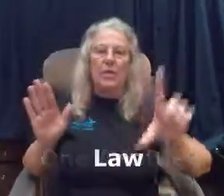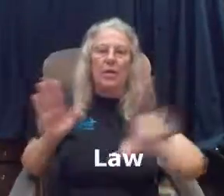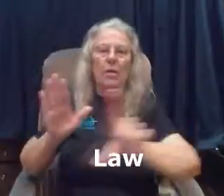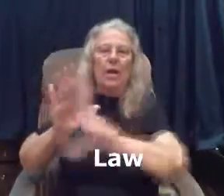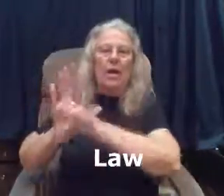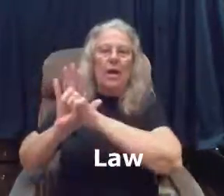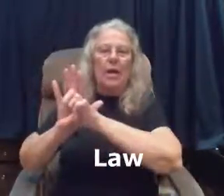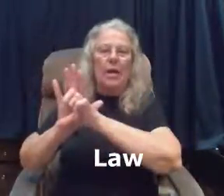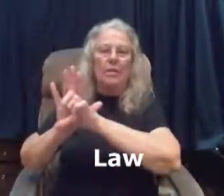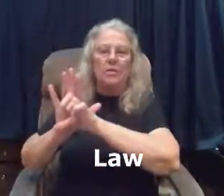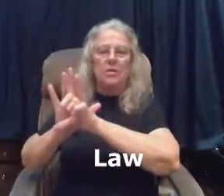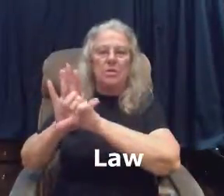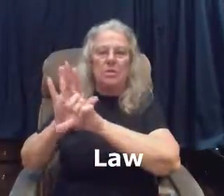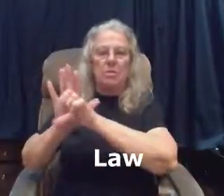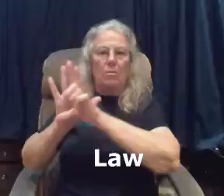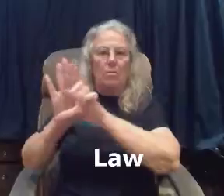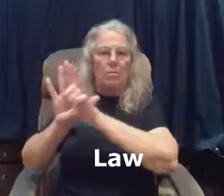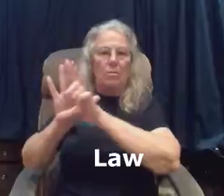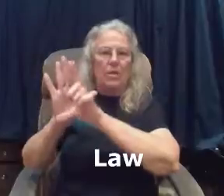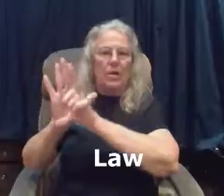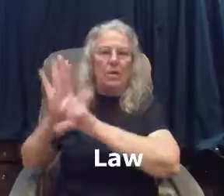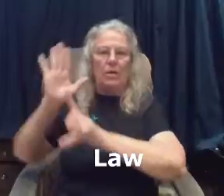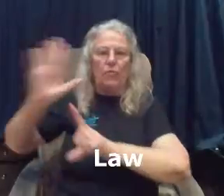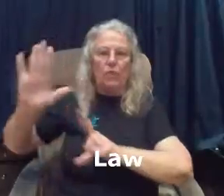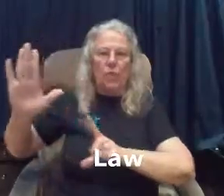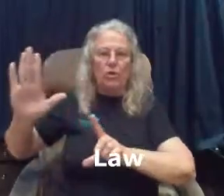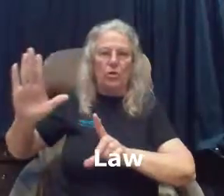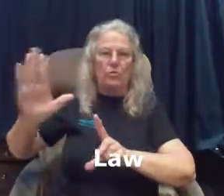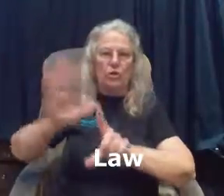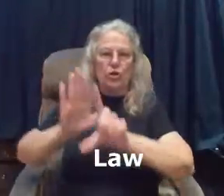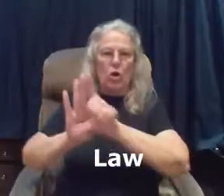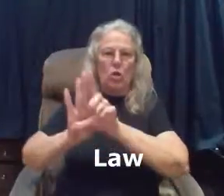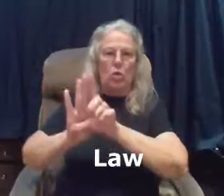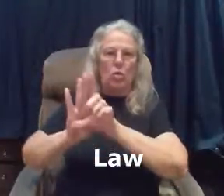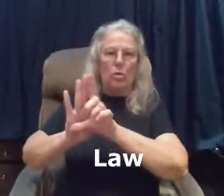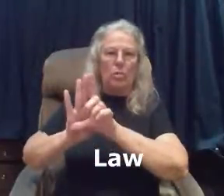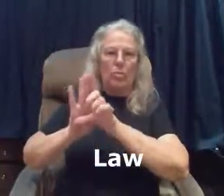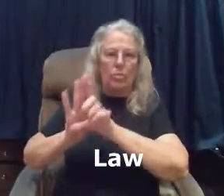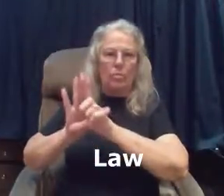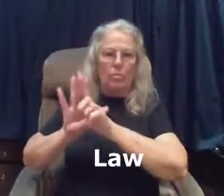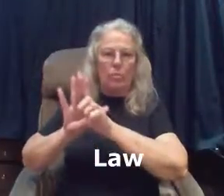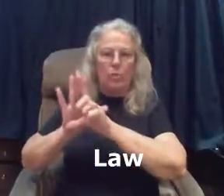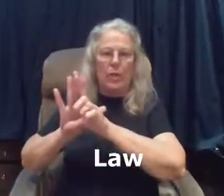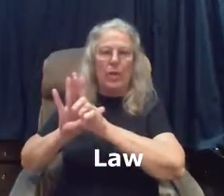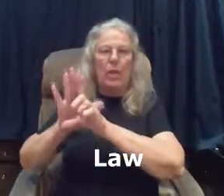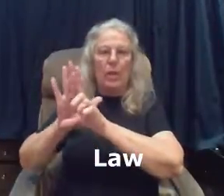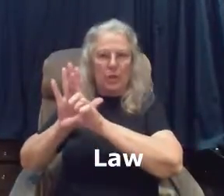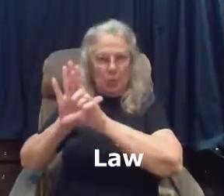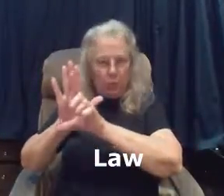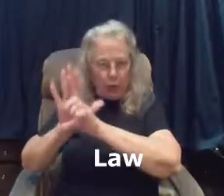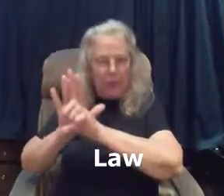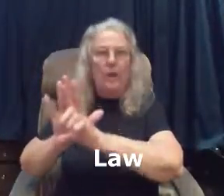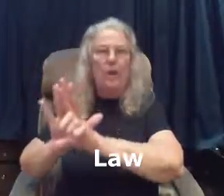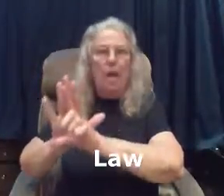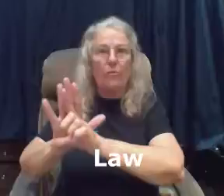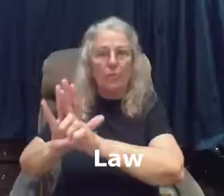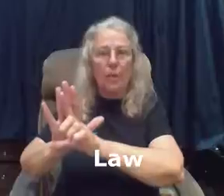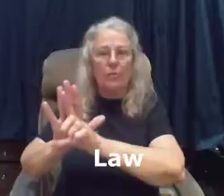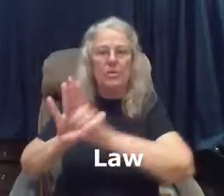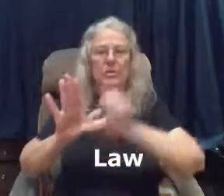L against the formation of show would be like you're putting it out for people to see,